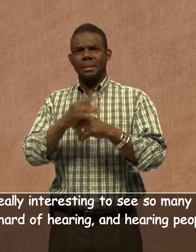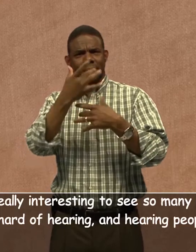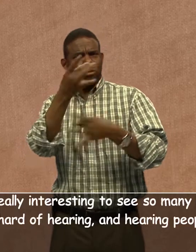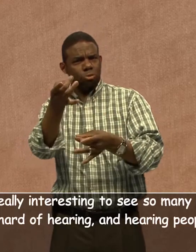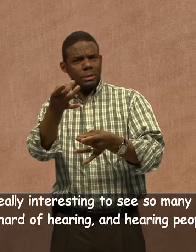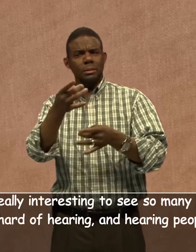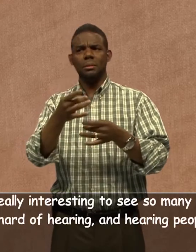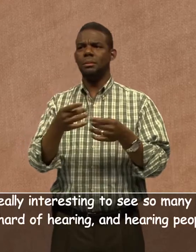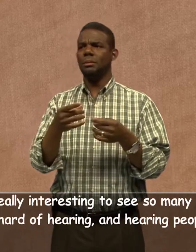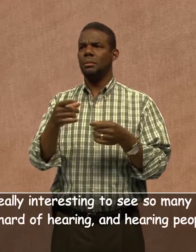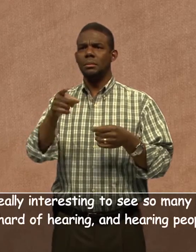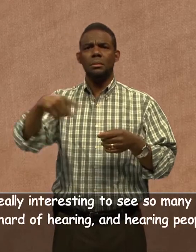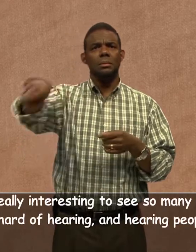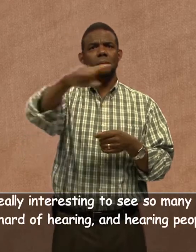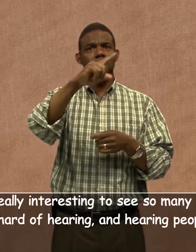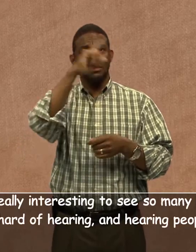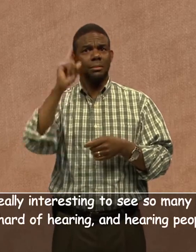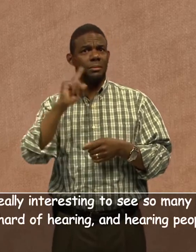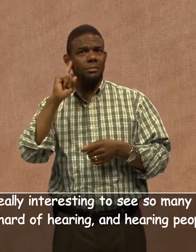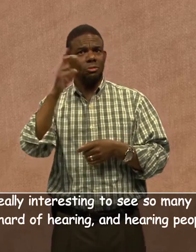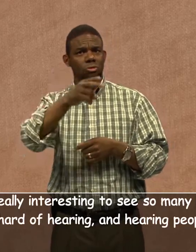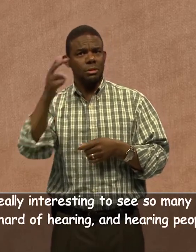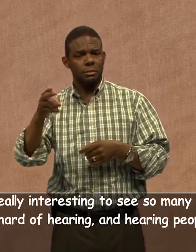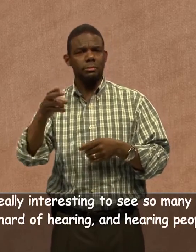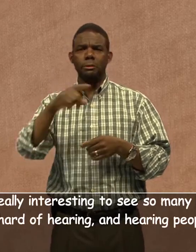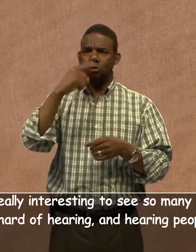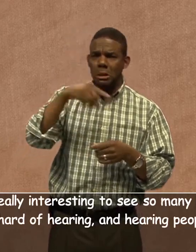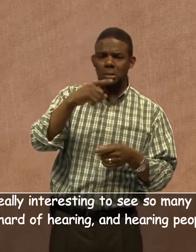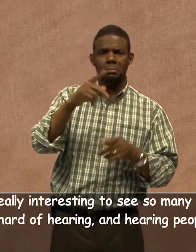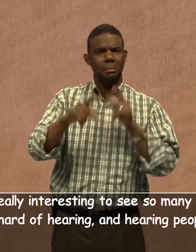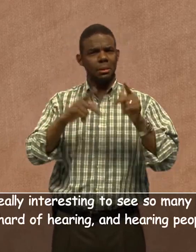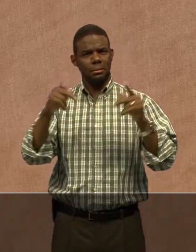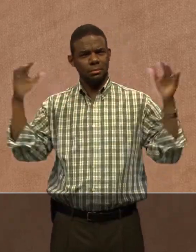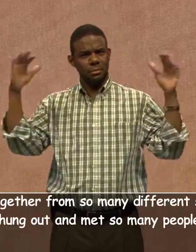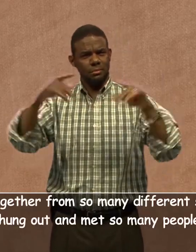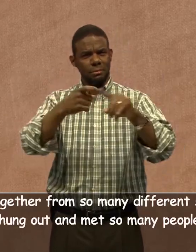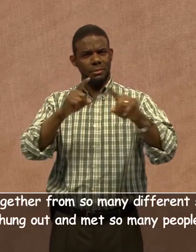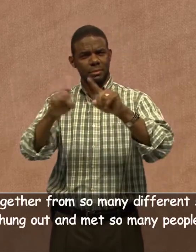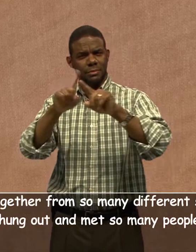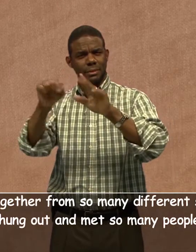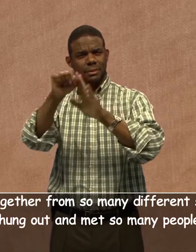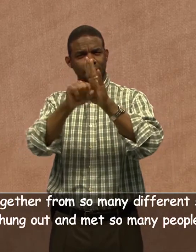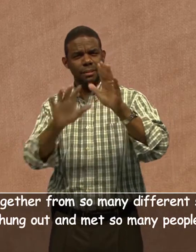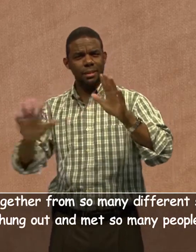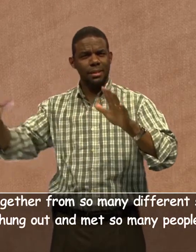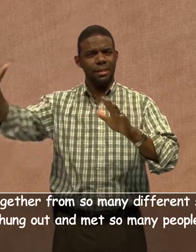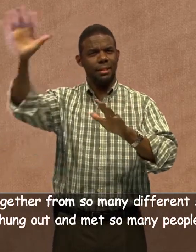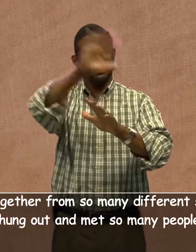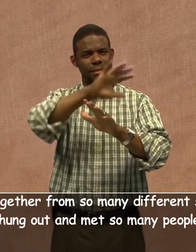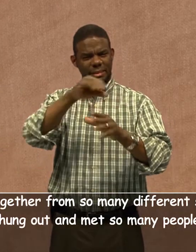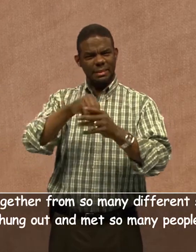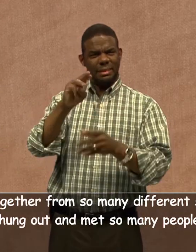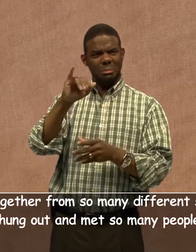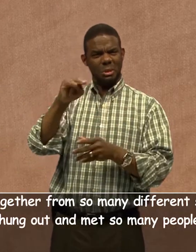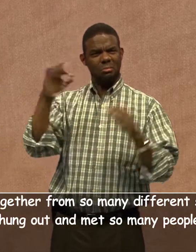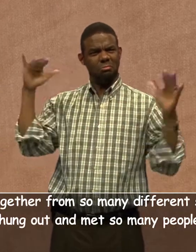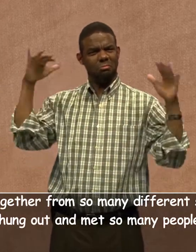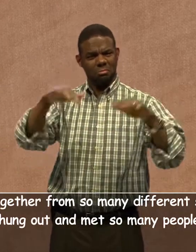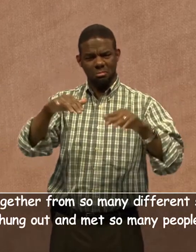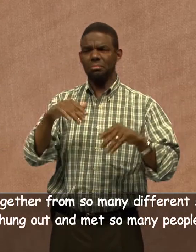It was really interesting to see so many black, deaf, hard of hearing, and hearing people come together from so many different states.